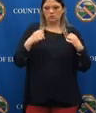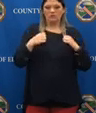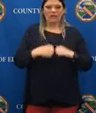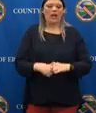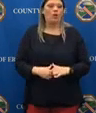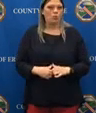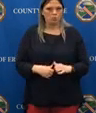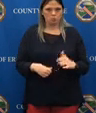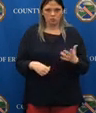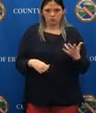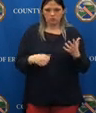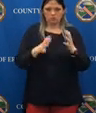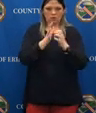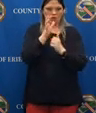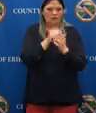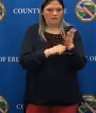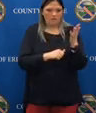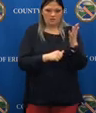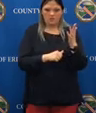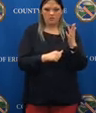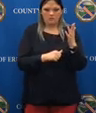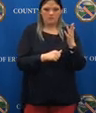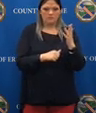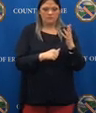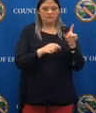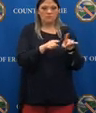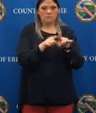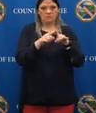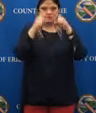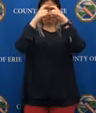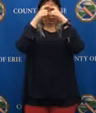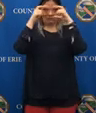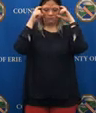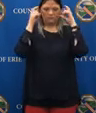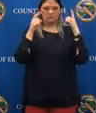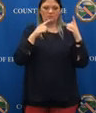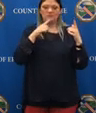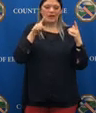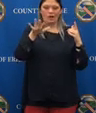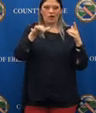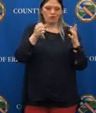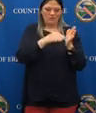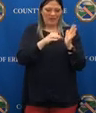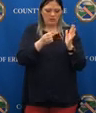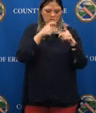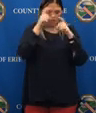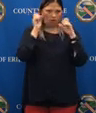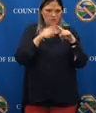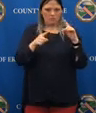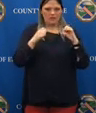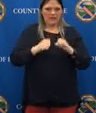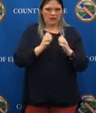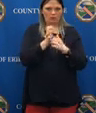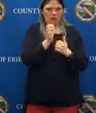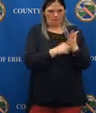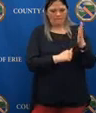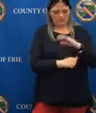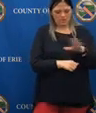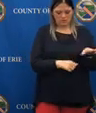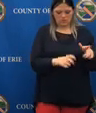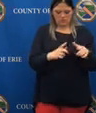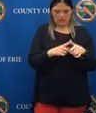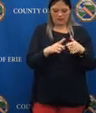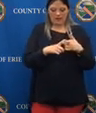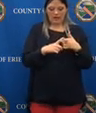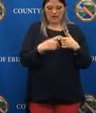gowns, gloves, as well as goggles. Not hundreds of thousands of goggles, but hundreds of thousands of gowns and gloves,